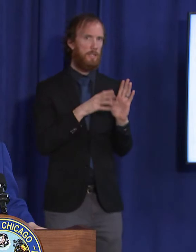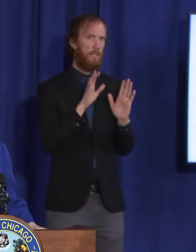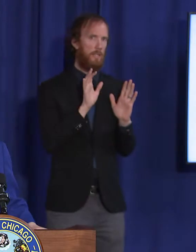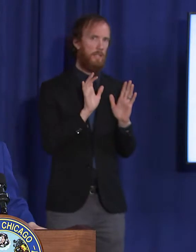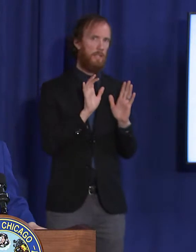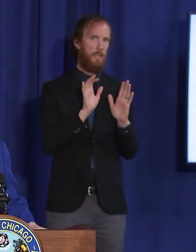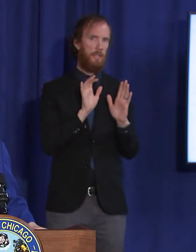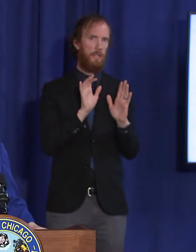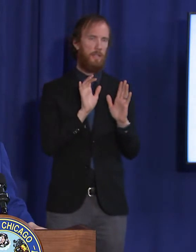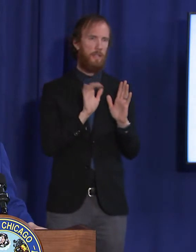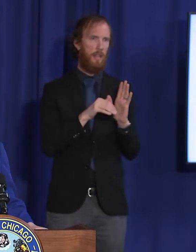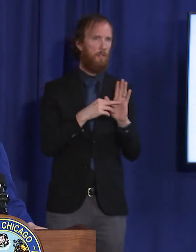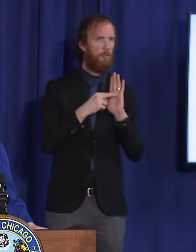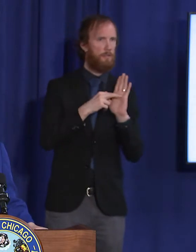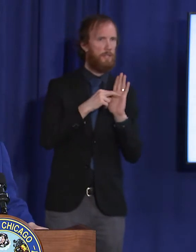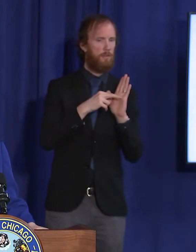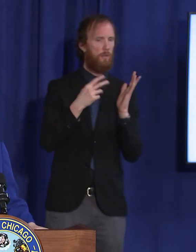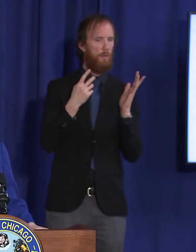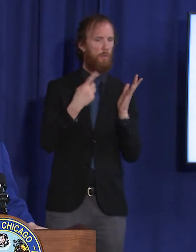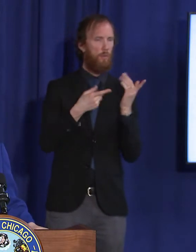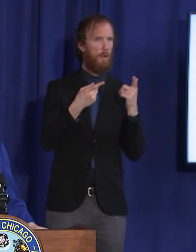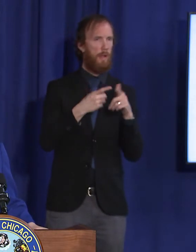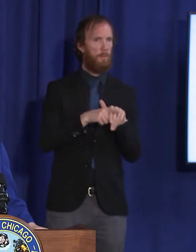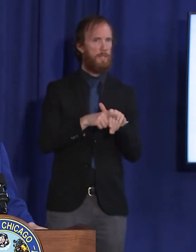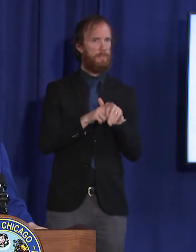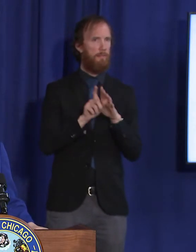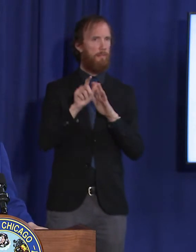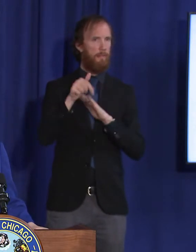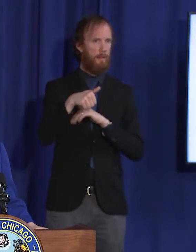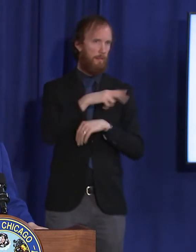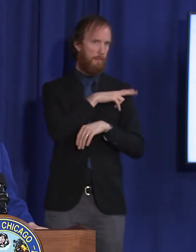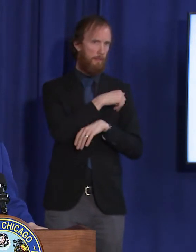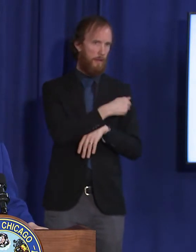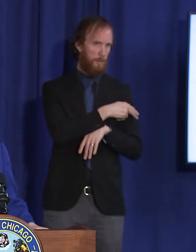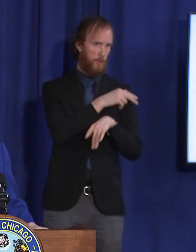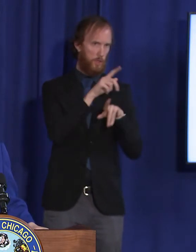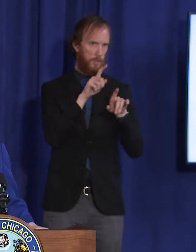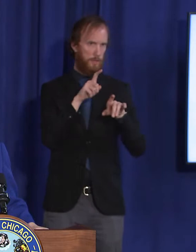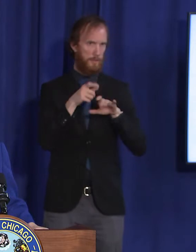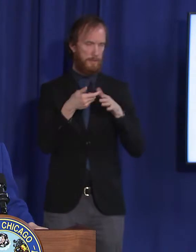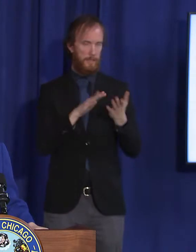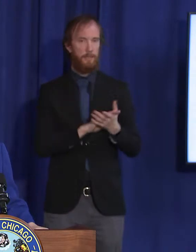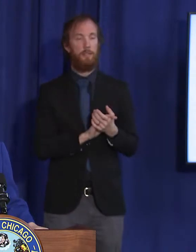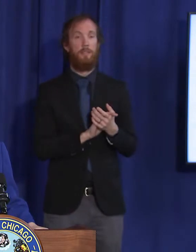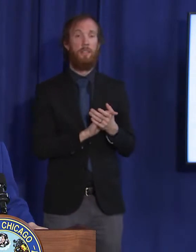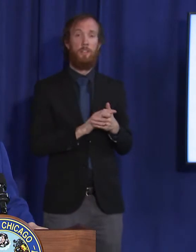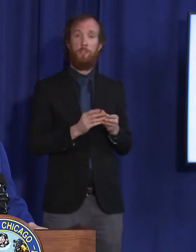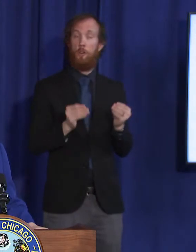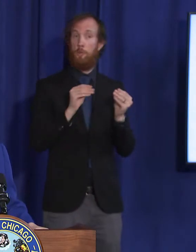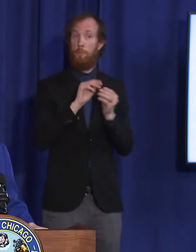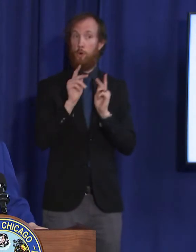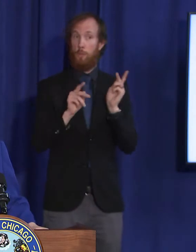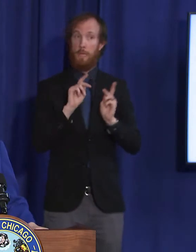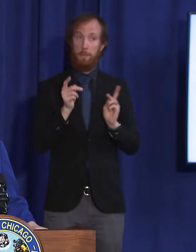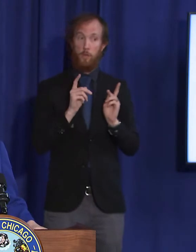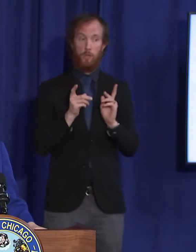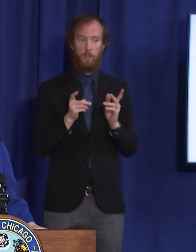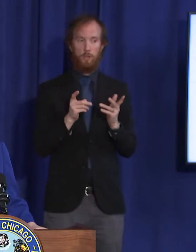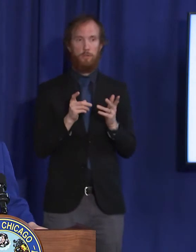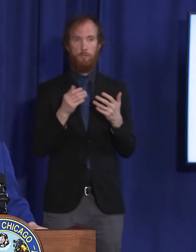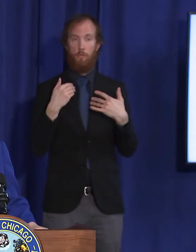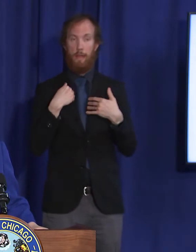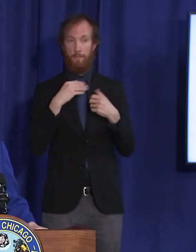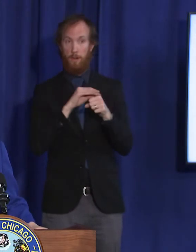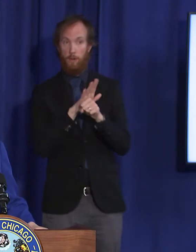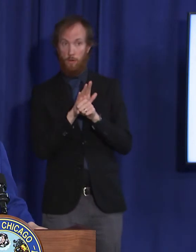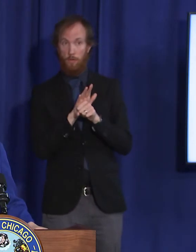a few weeks later? Yeah, so are there more people getting detected with COVID, that have COVID than are in the numbers?